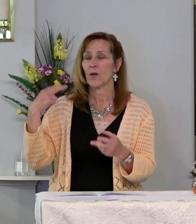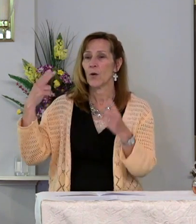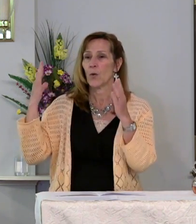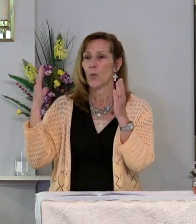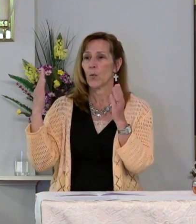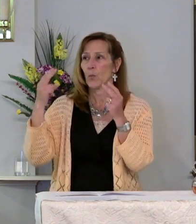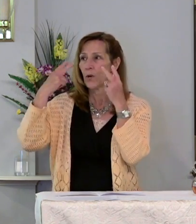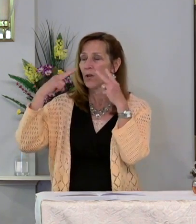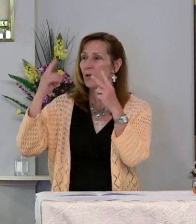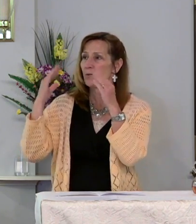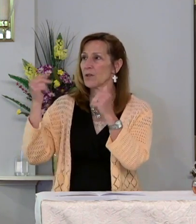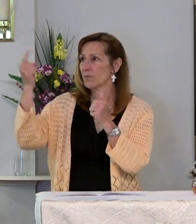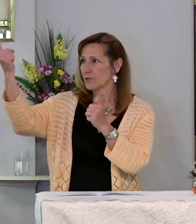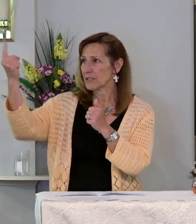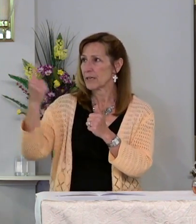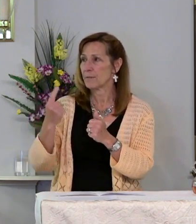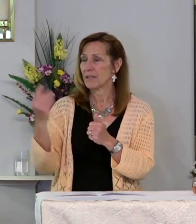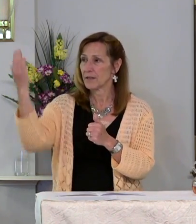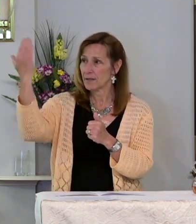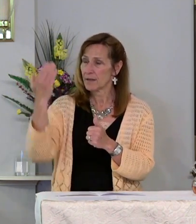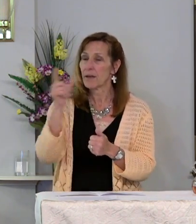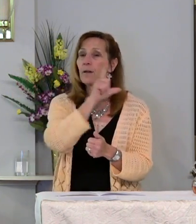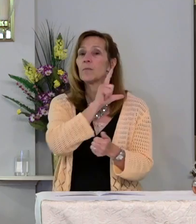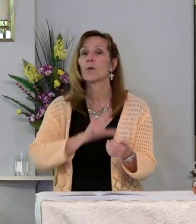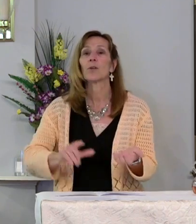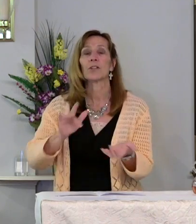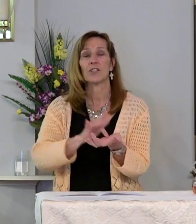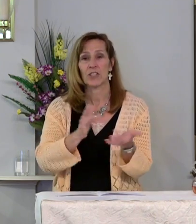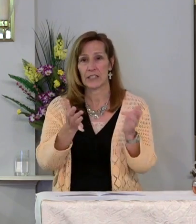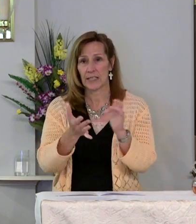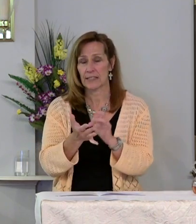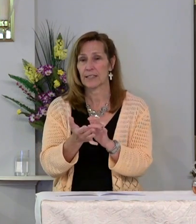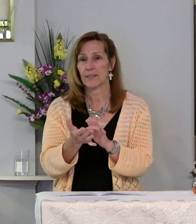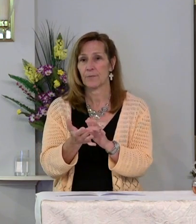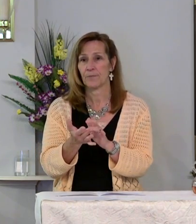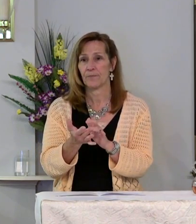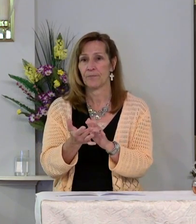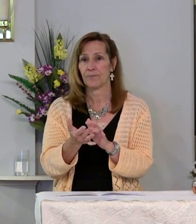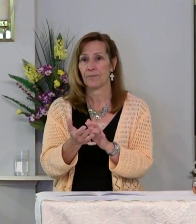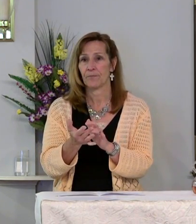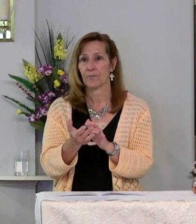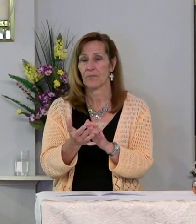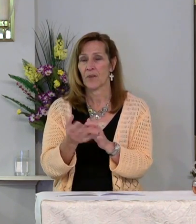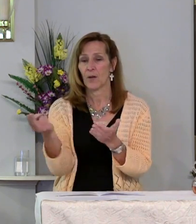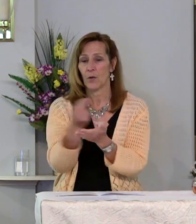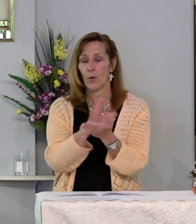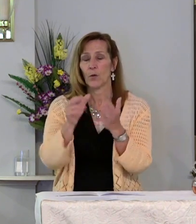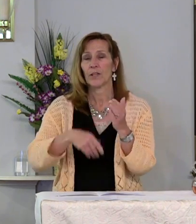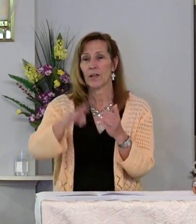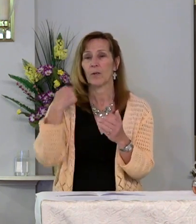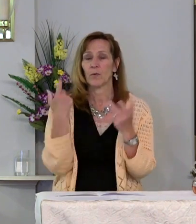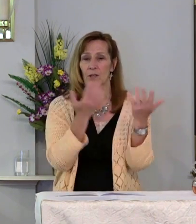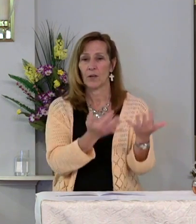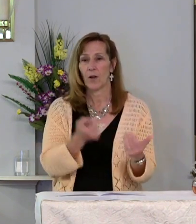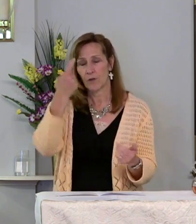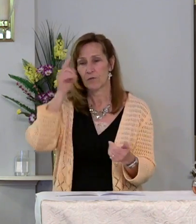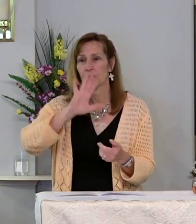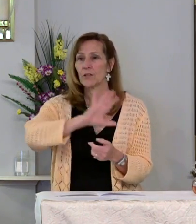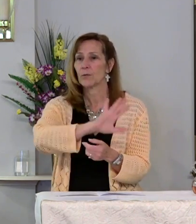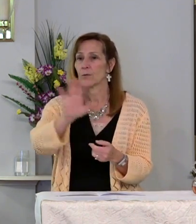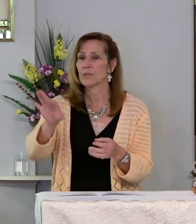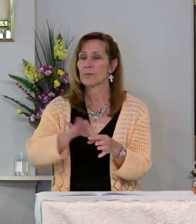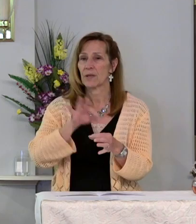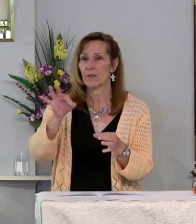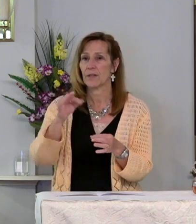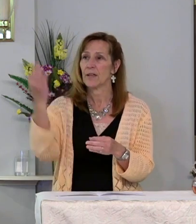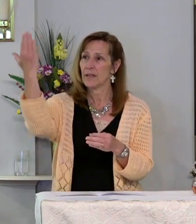look with hope for his coming. Come, Lord Jesus. Holy God, we long for your spirit.